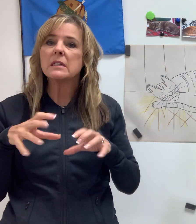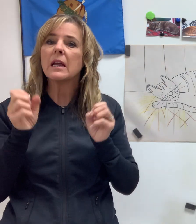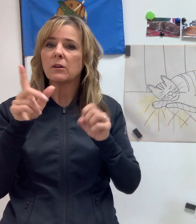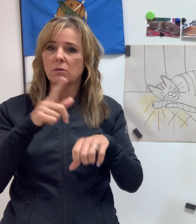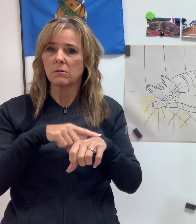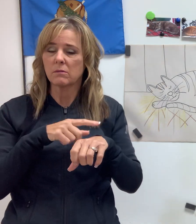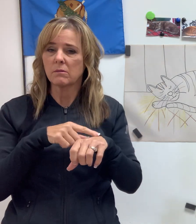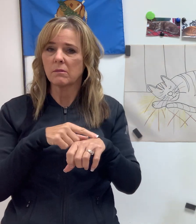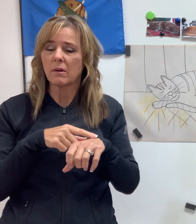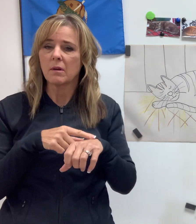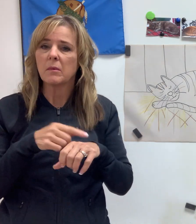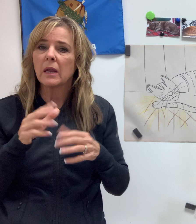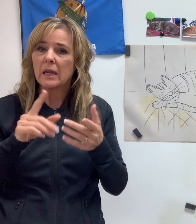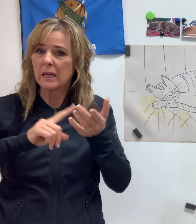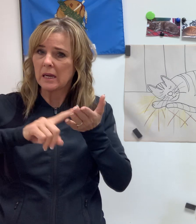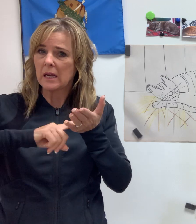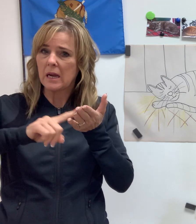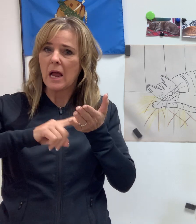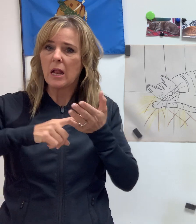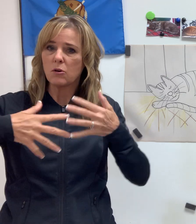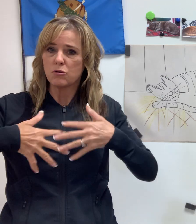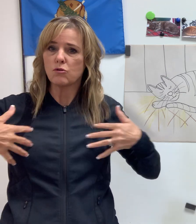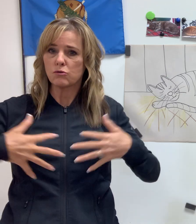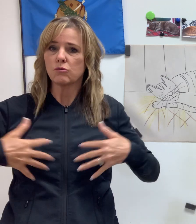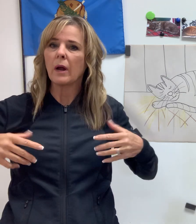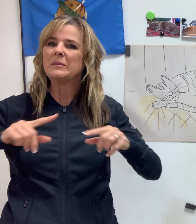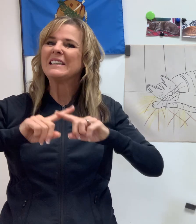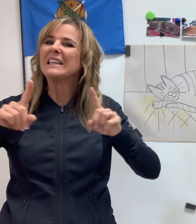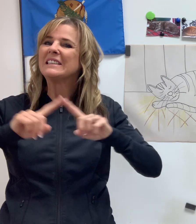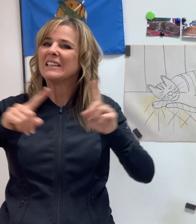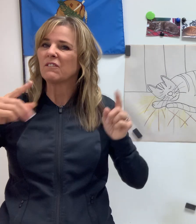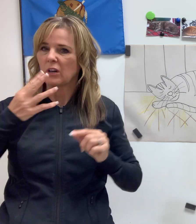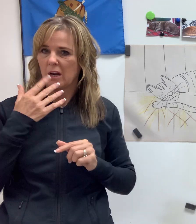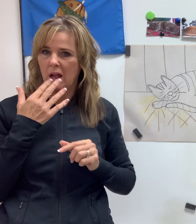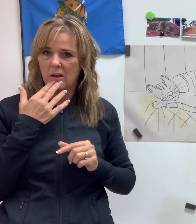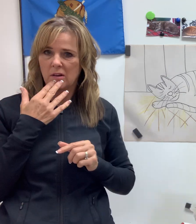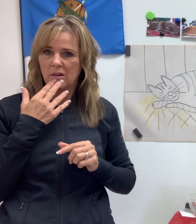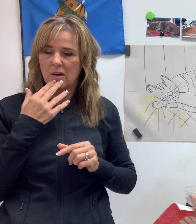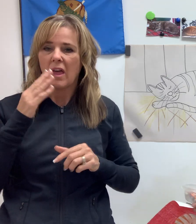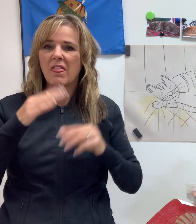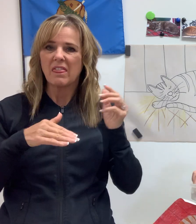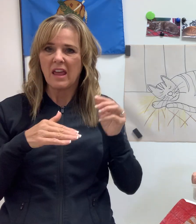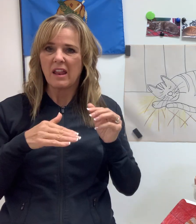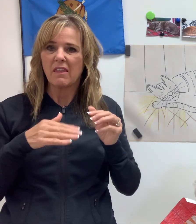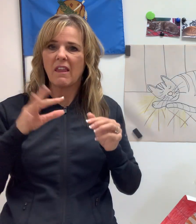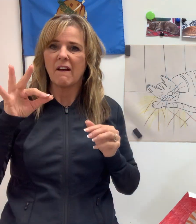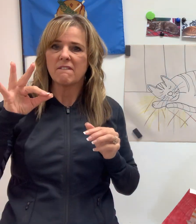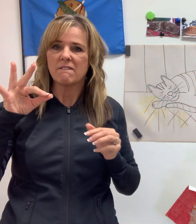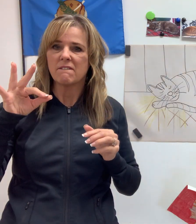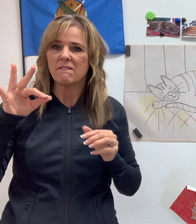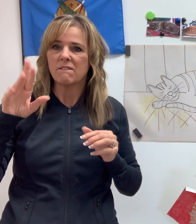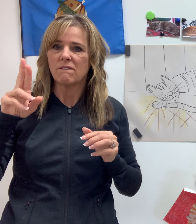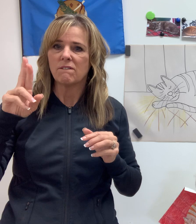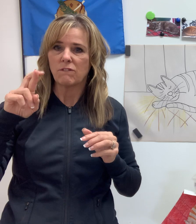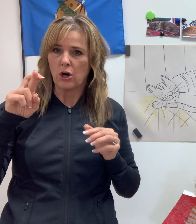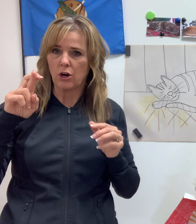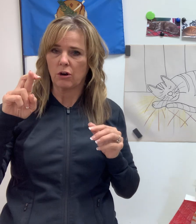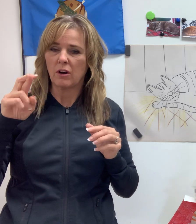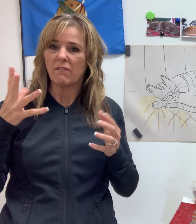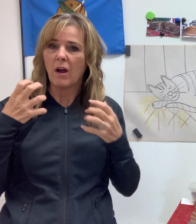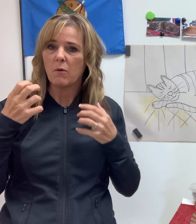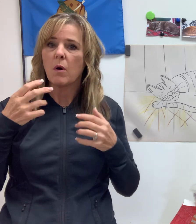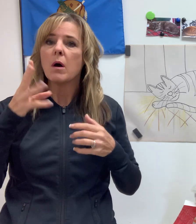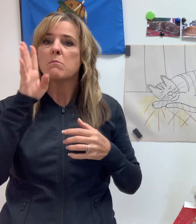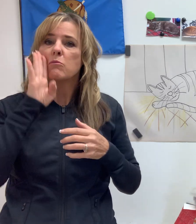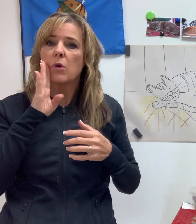your time and color your stripes a different color than the fur around it. So if I want brown